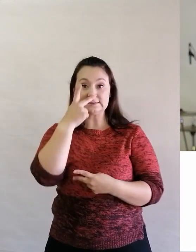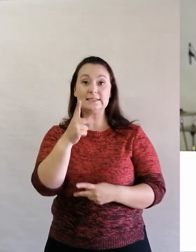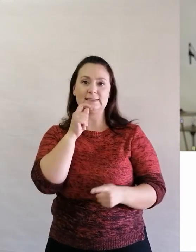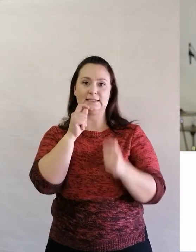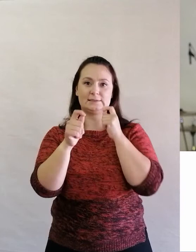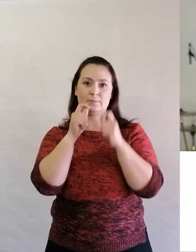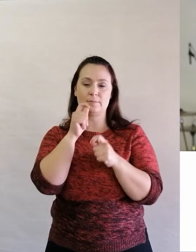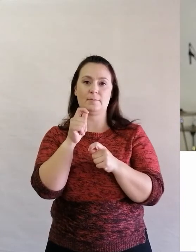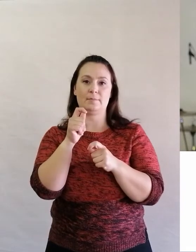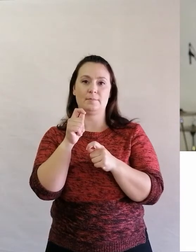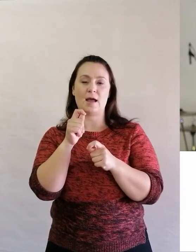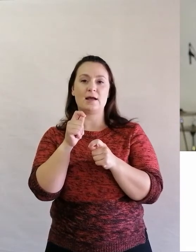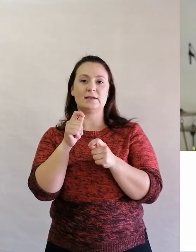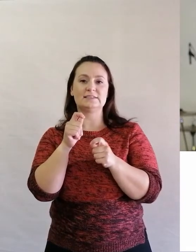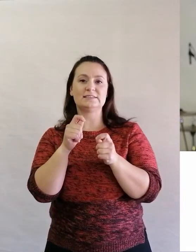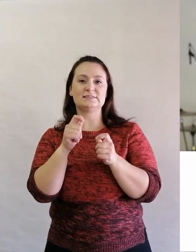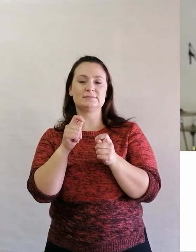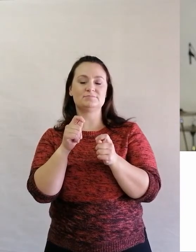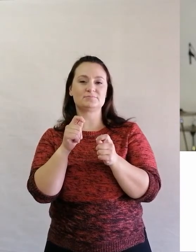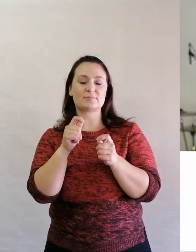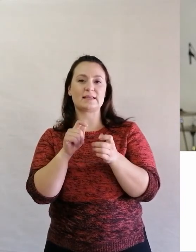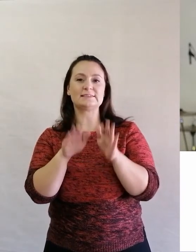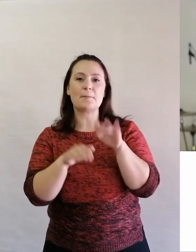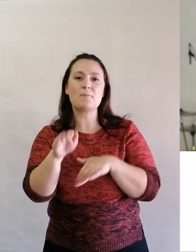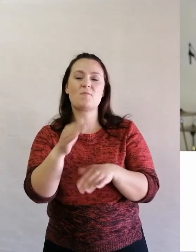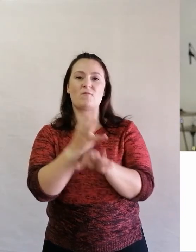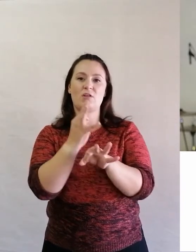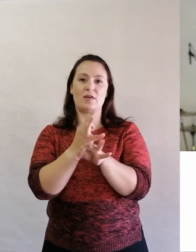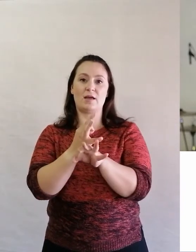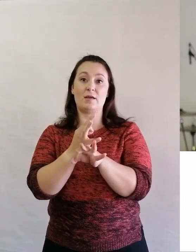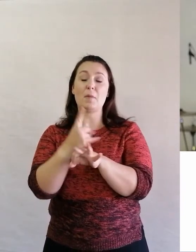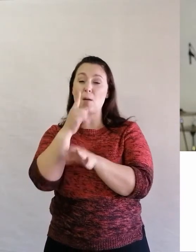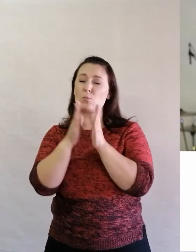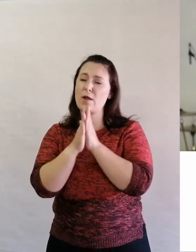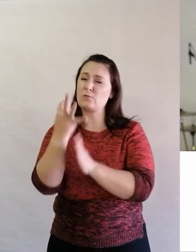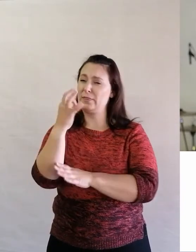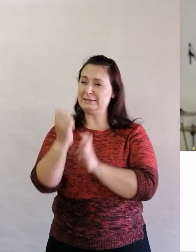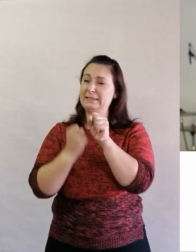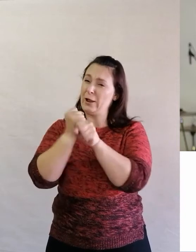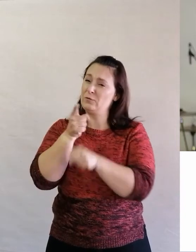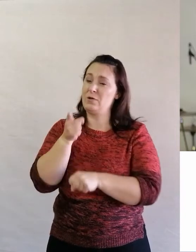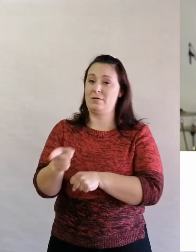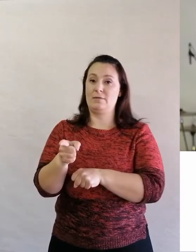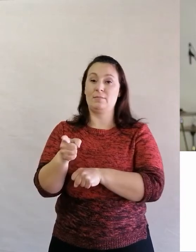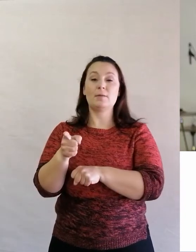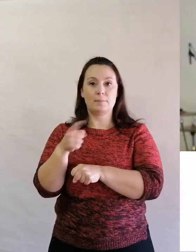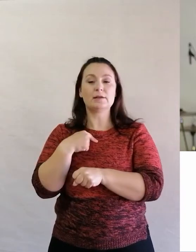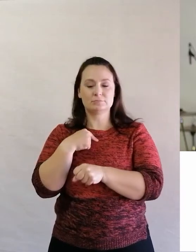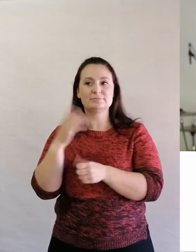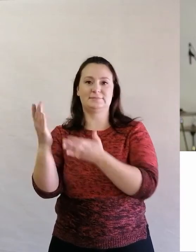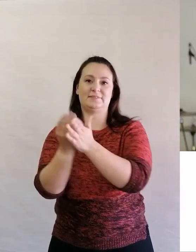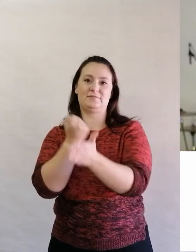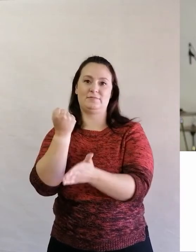with my stepfather being born again, 30 years of prayer for him to get to that point. And so I encourage you that God is